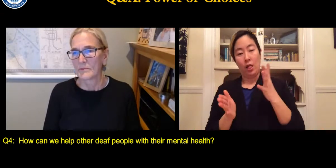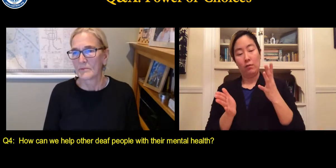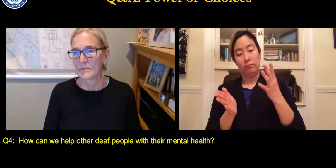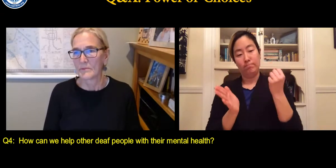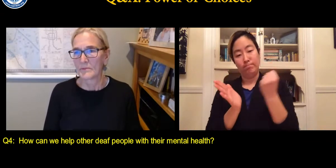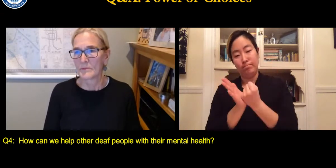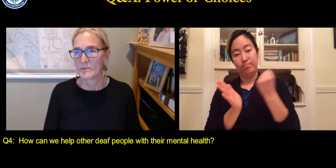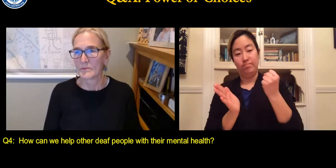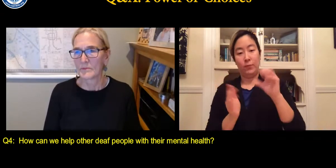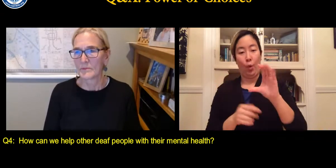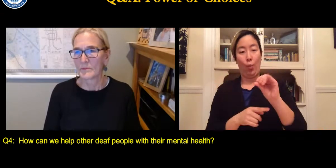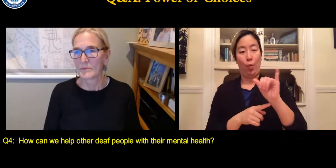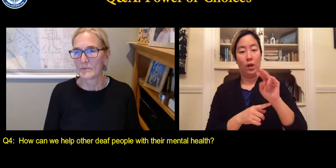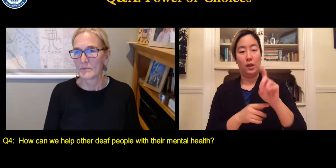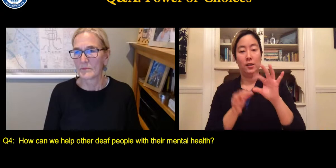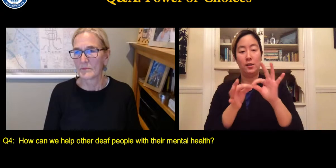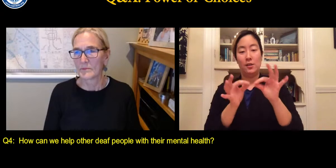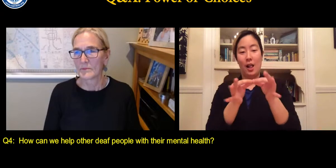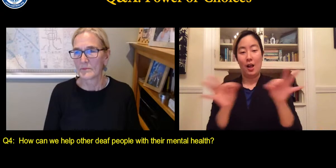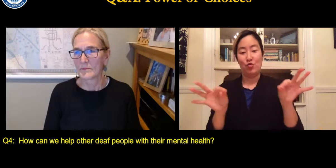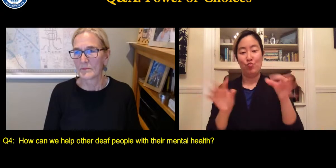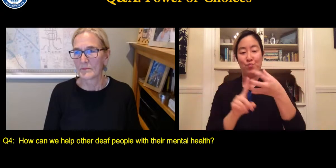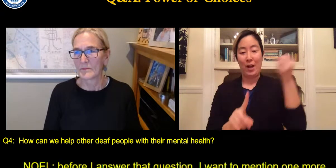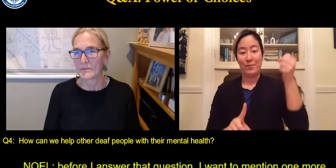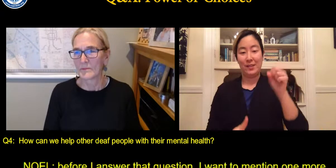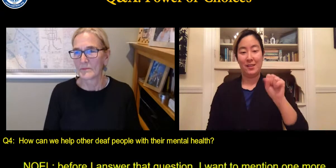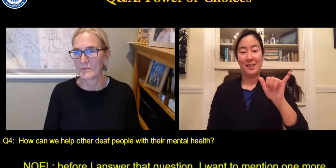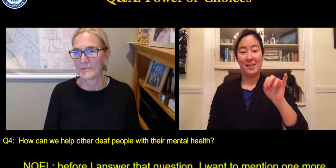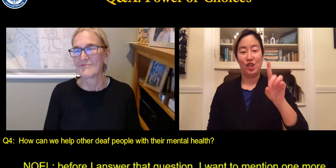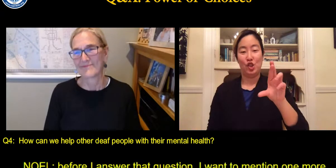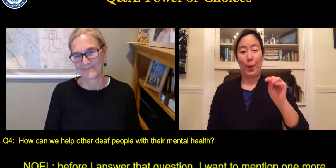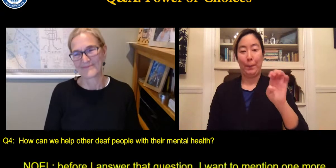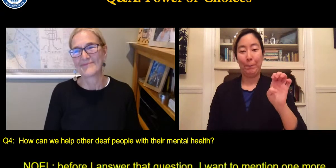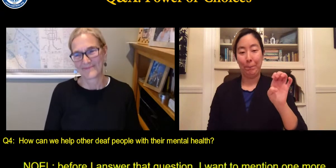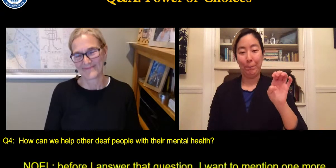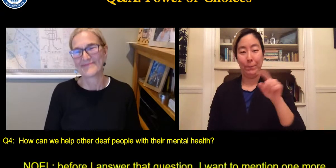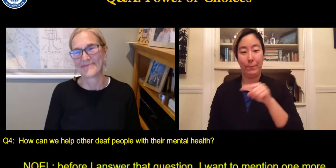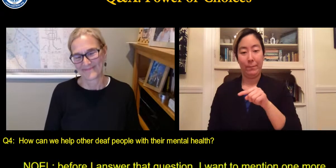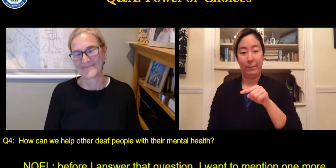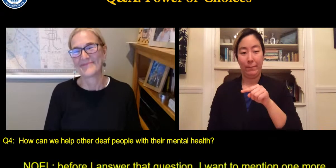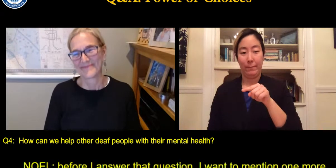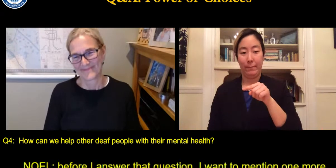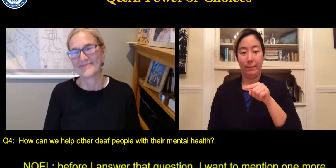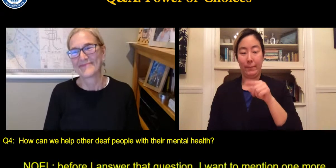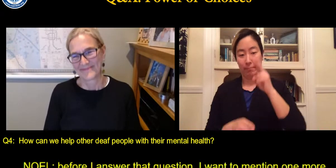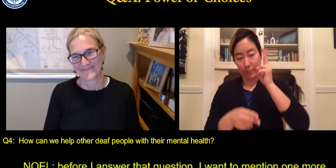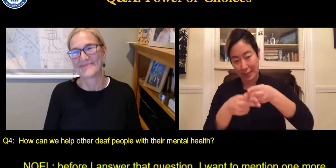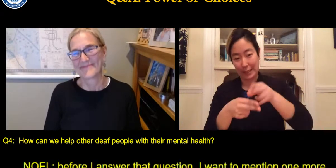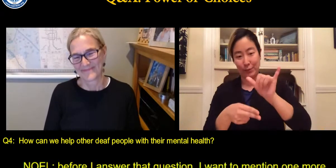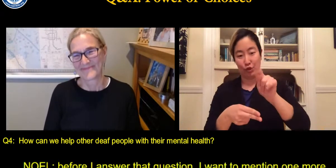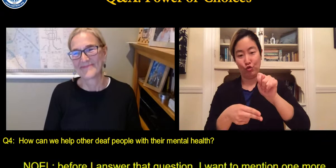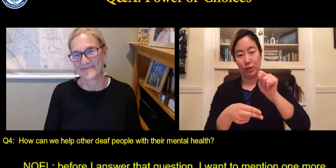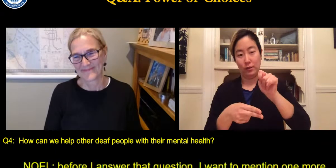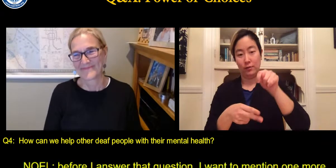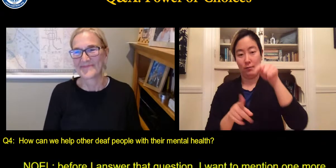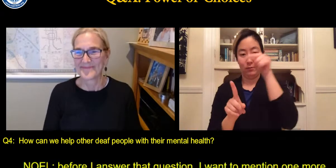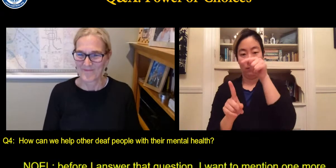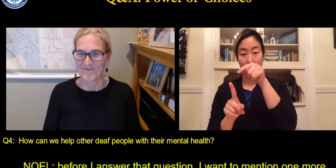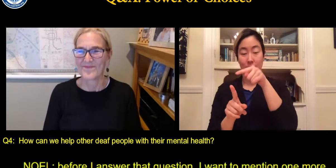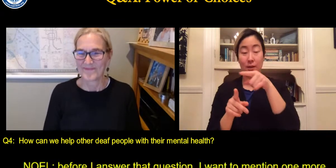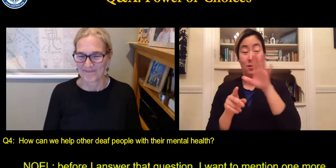Dr. Sanjay is the only person who is officially accredited in